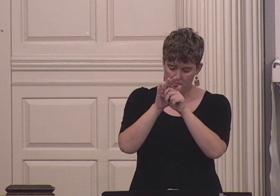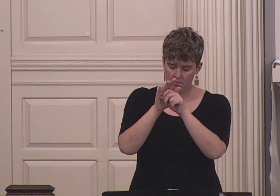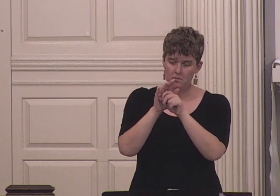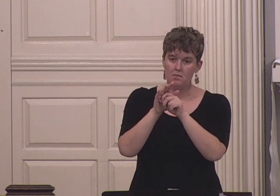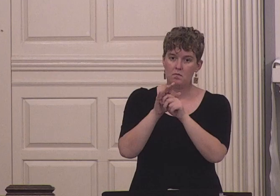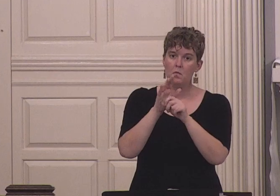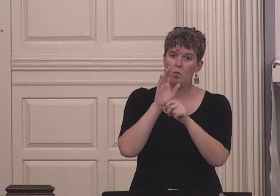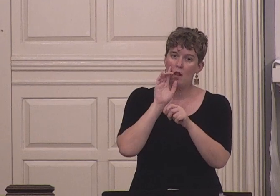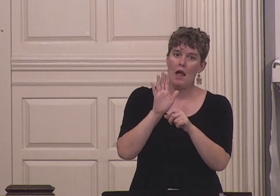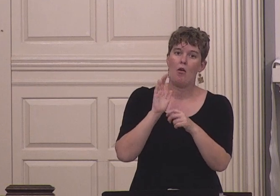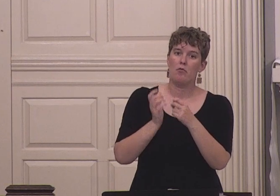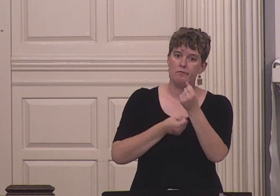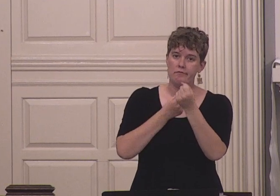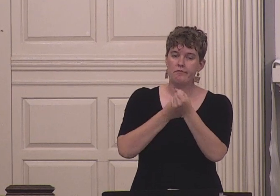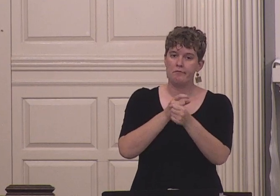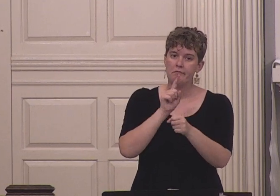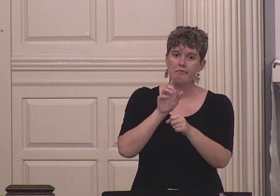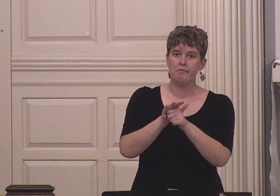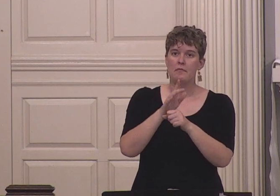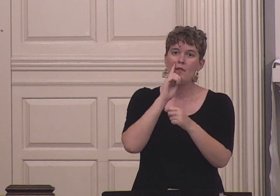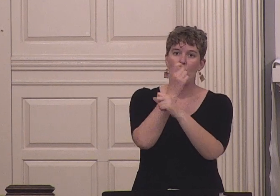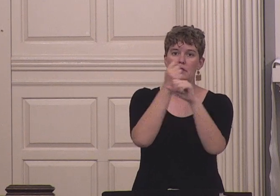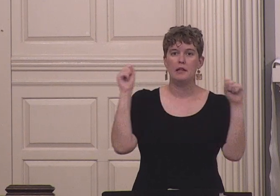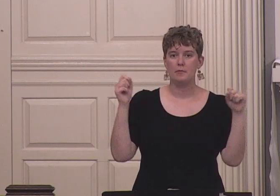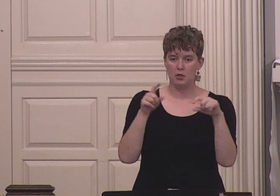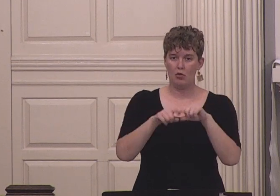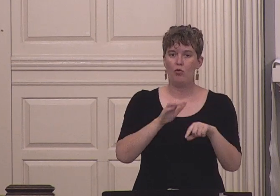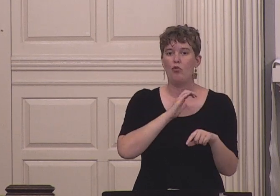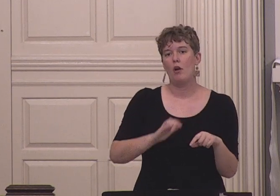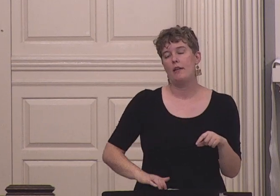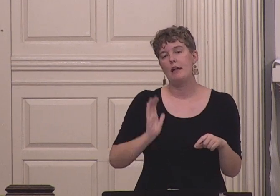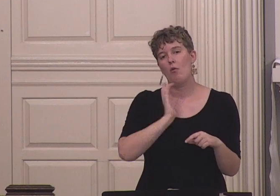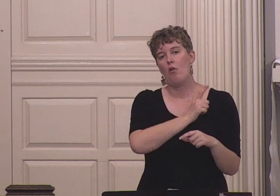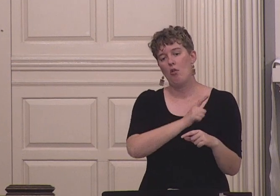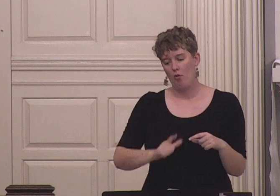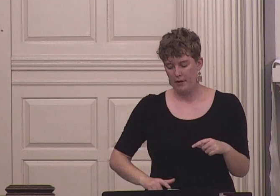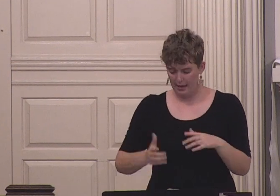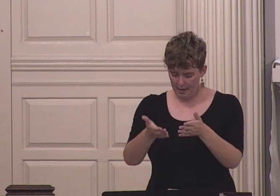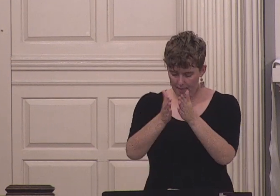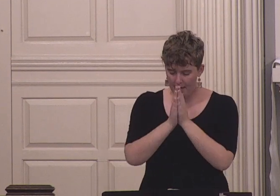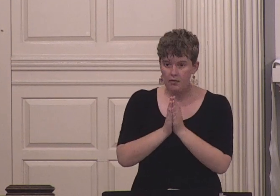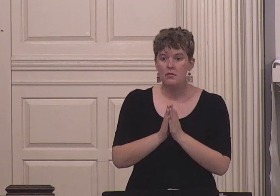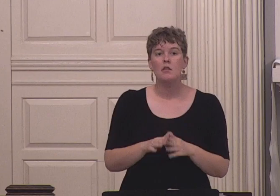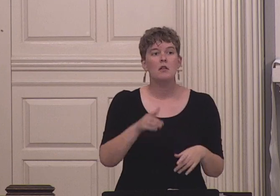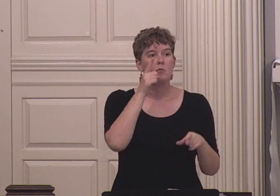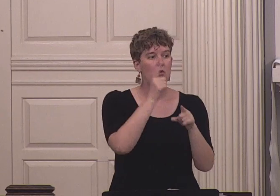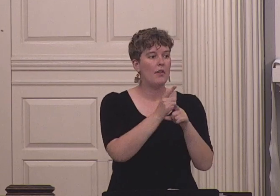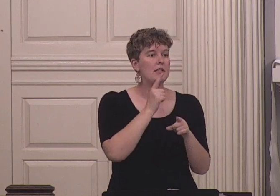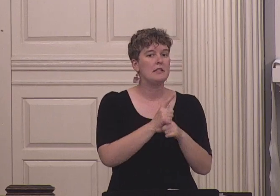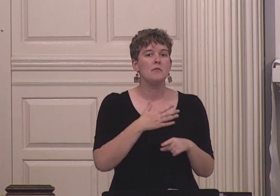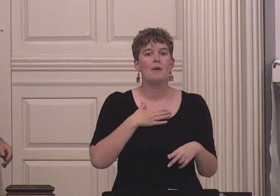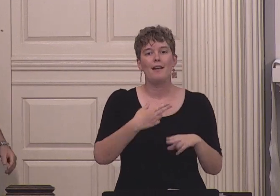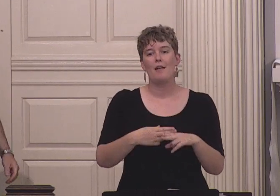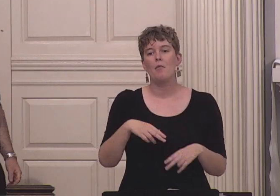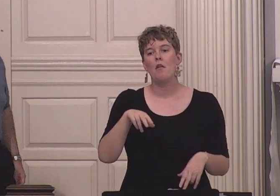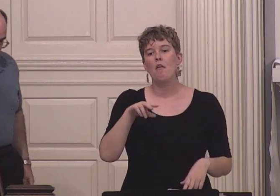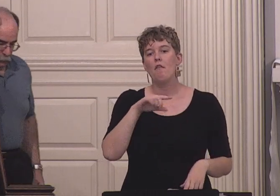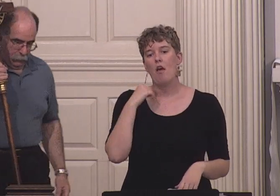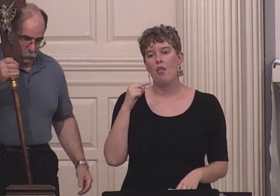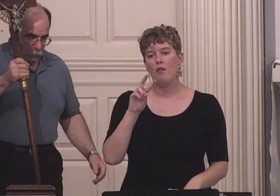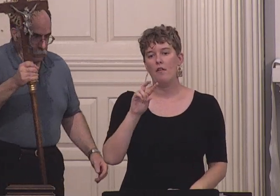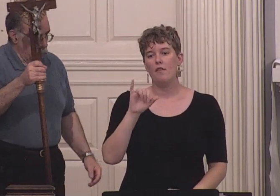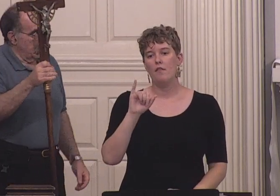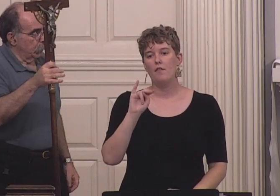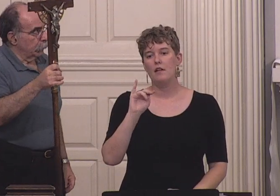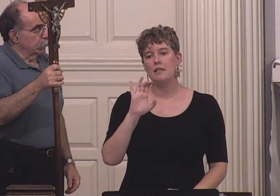of redemption through Christ our Lord. Brothers and sisters, my name is Father Vincent Kafuma, and I stay